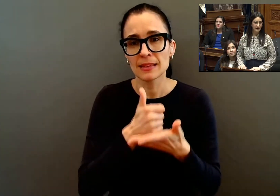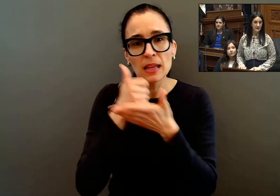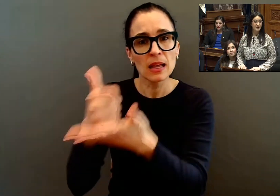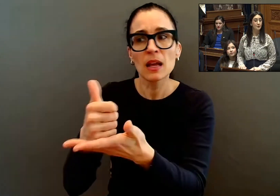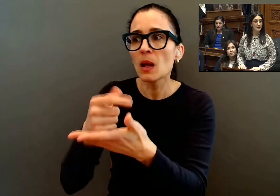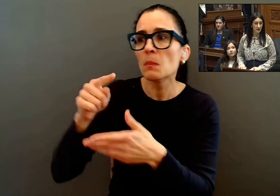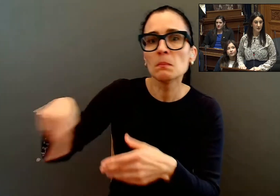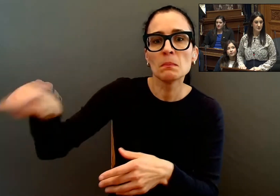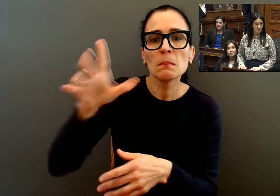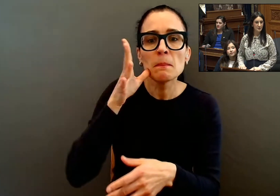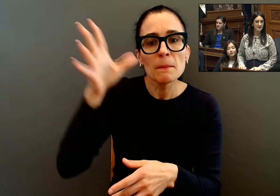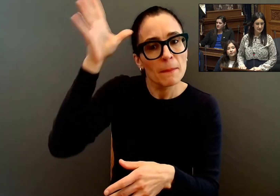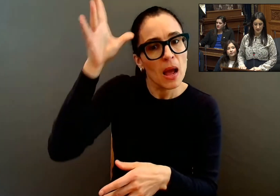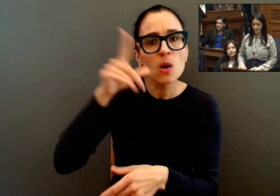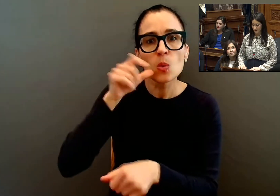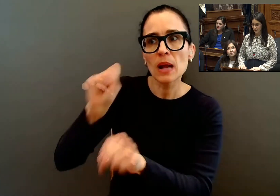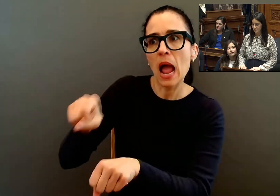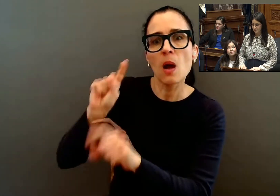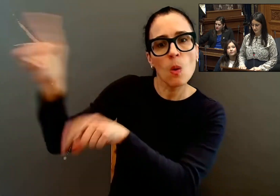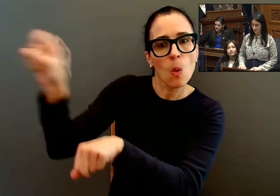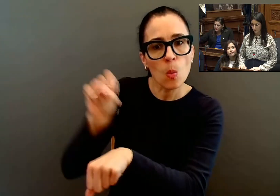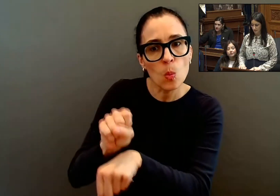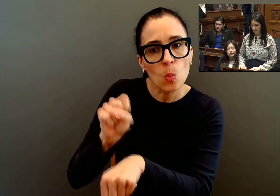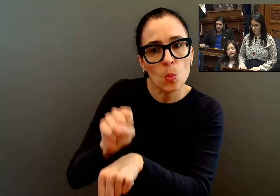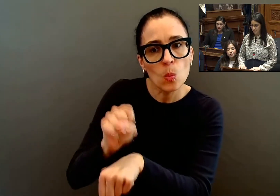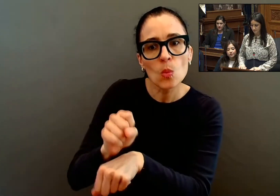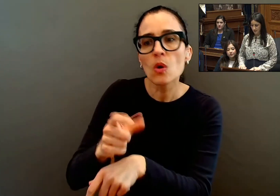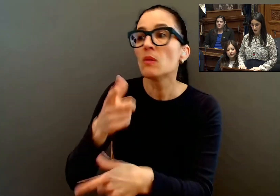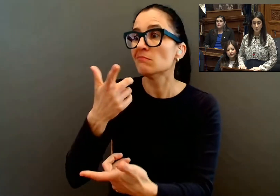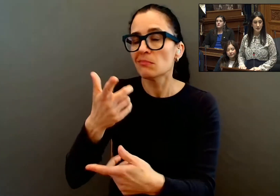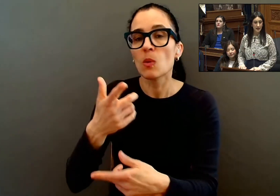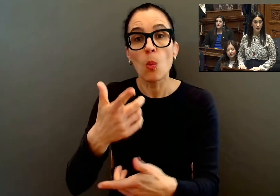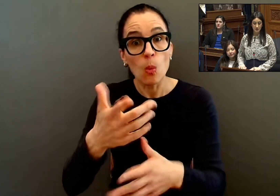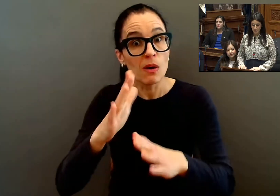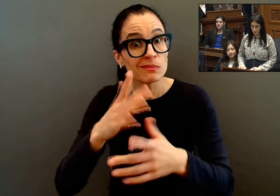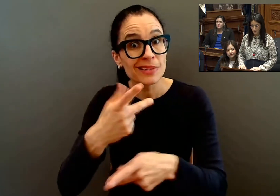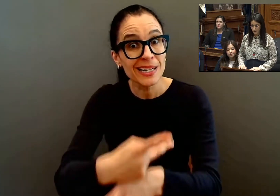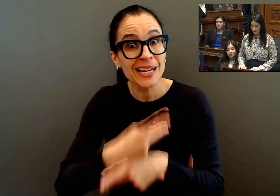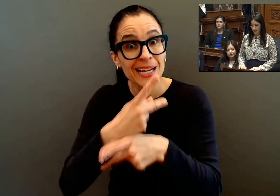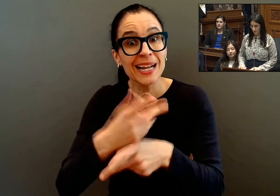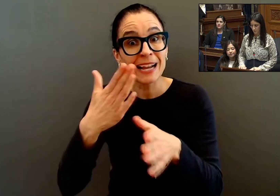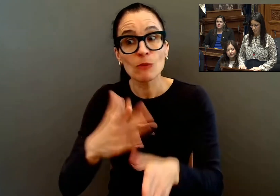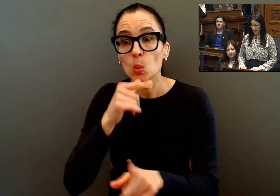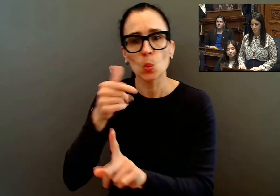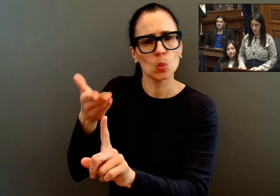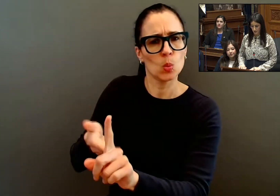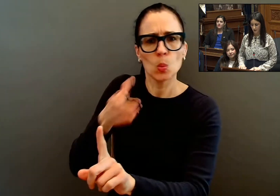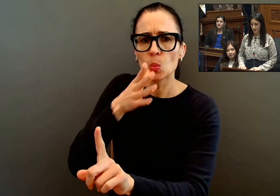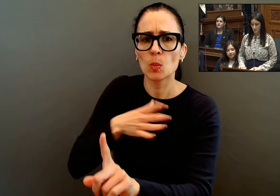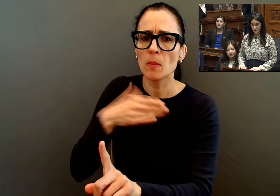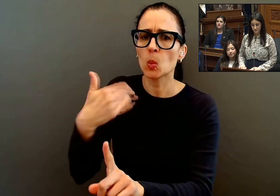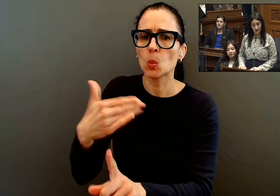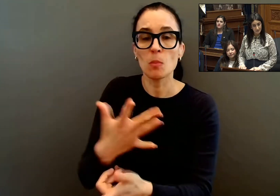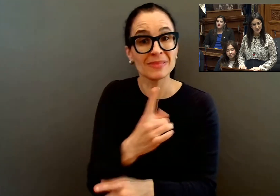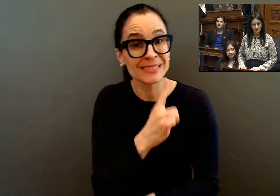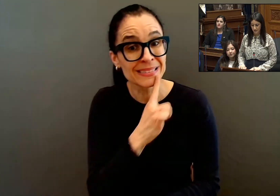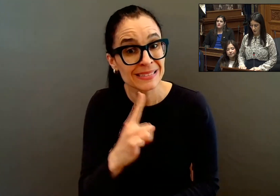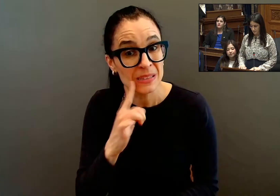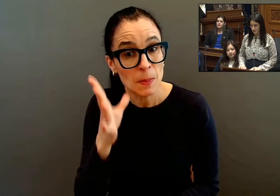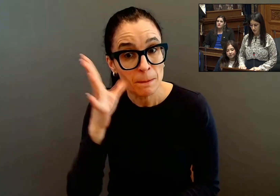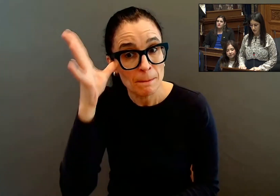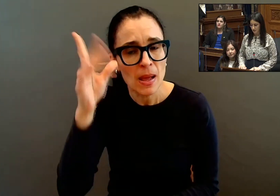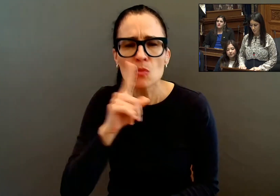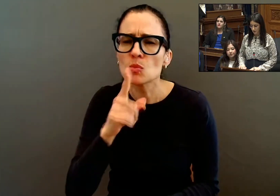single parents who we honor too on this side of the house, I might mention, who take on so much care and work within families,